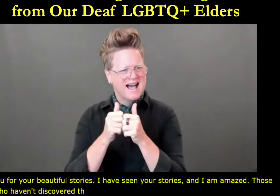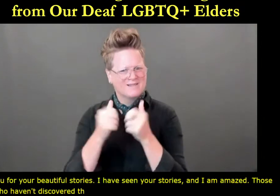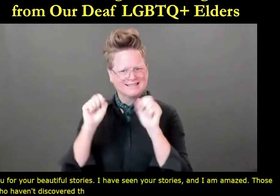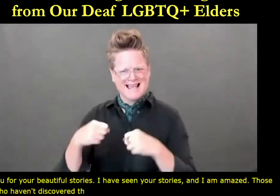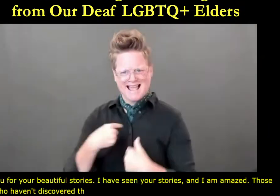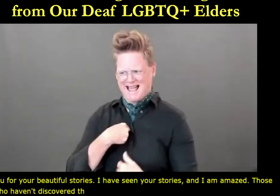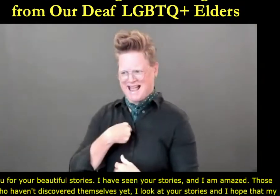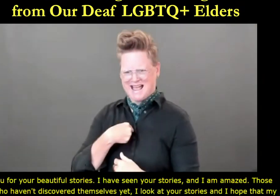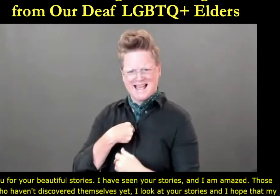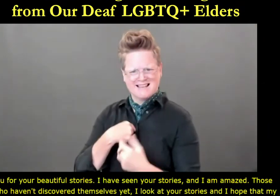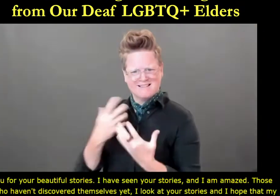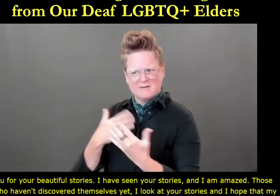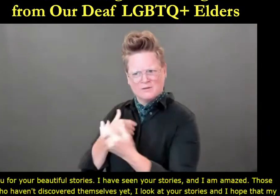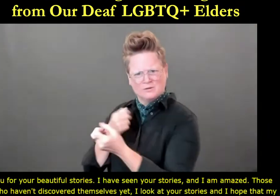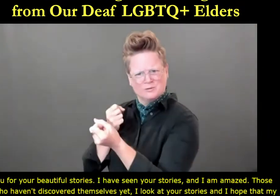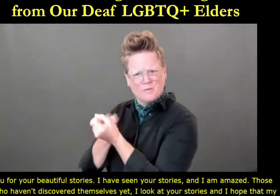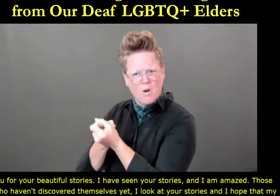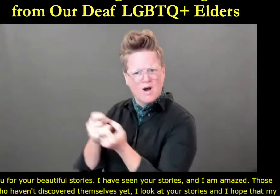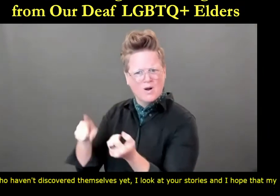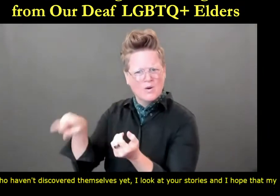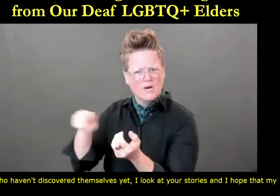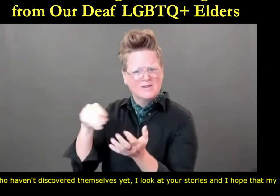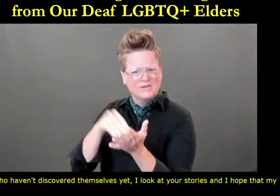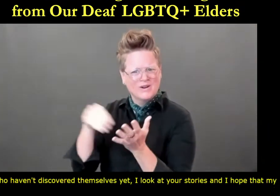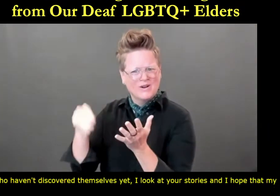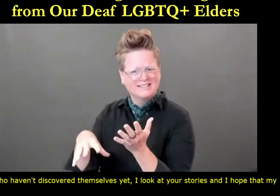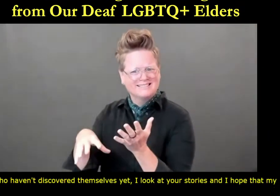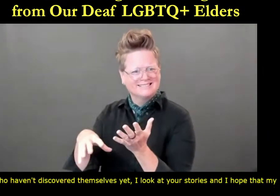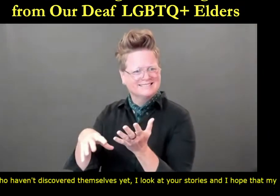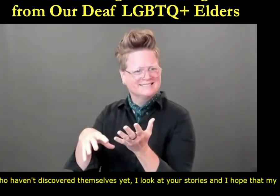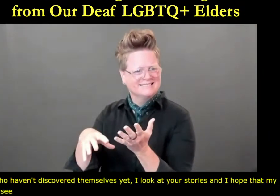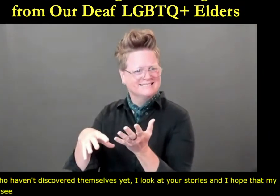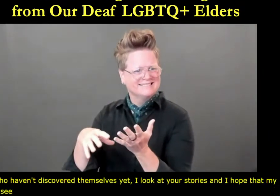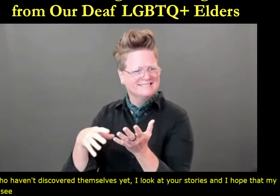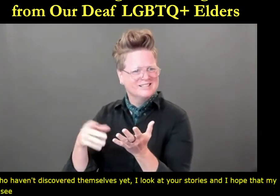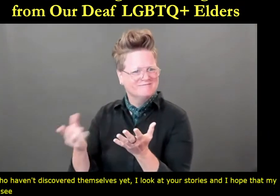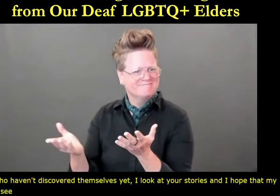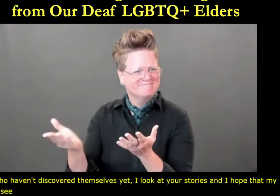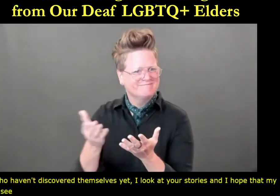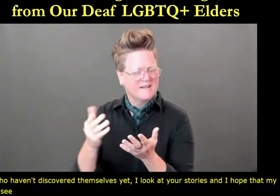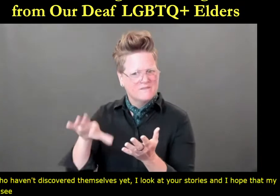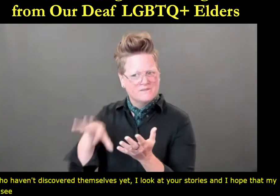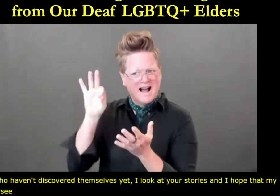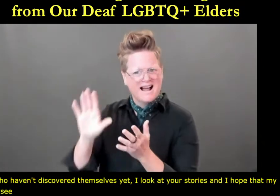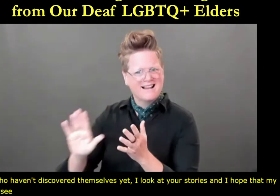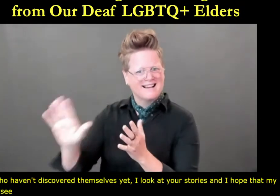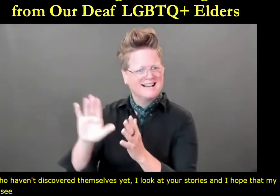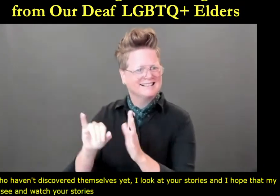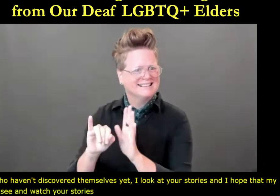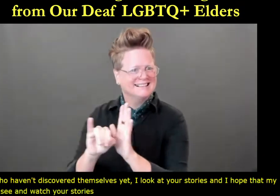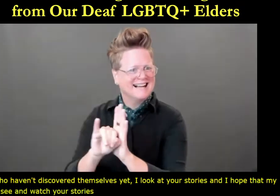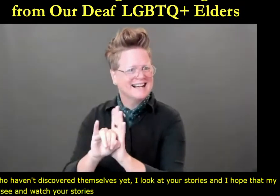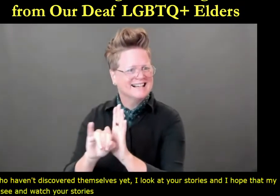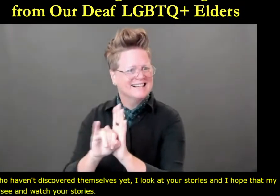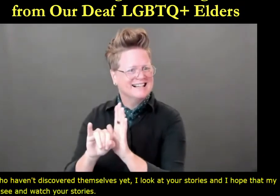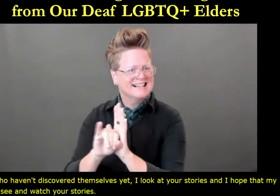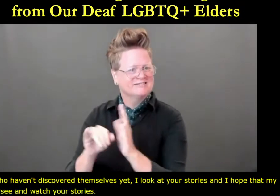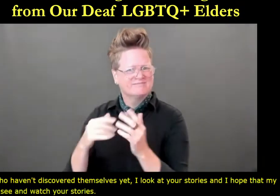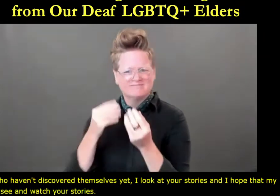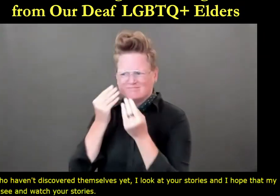watch your stories how can i my question is how can i support them that it's okay to